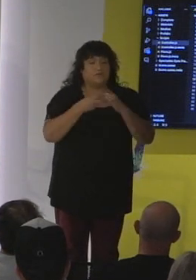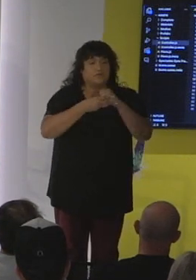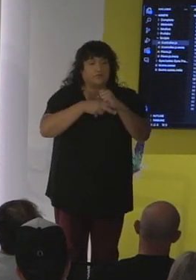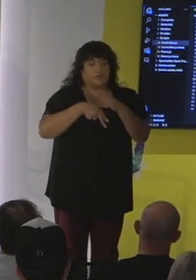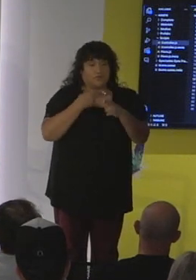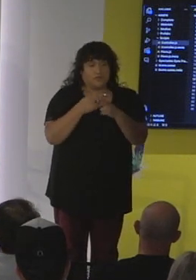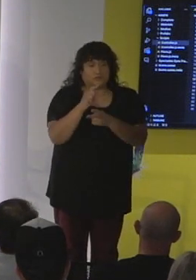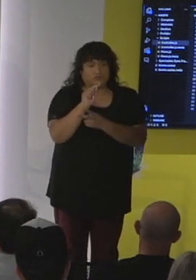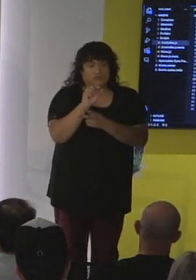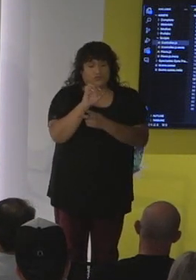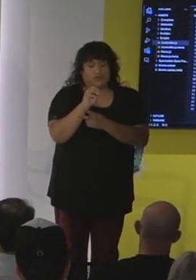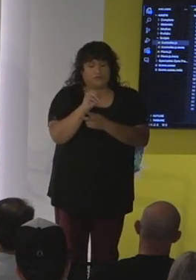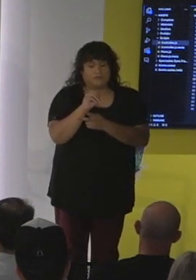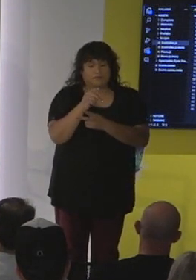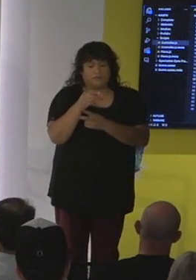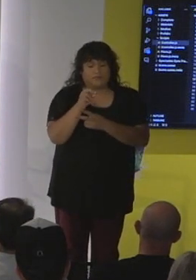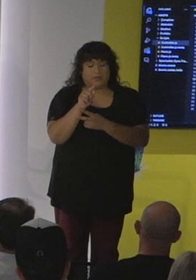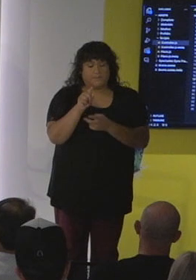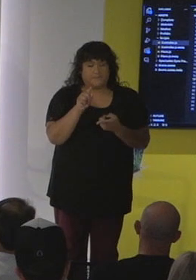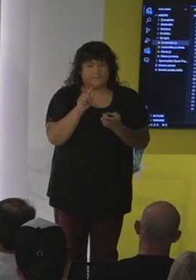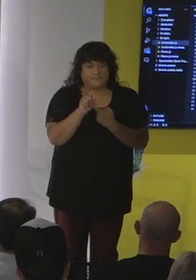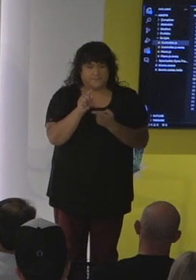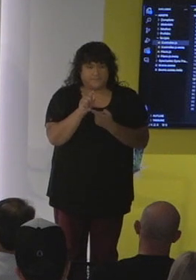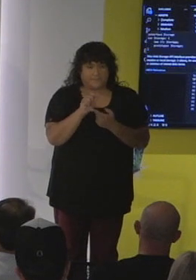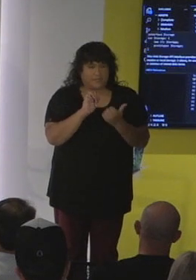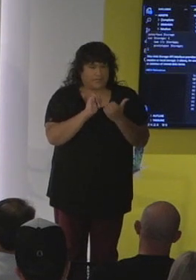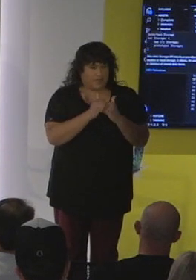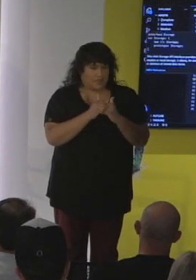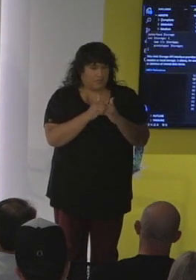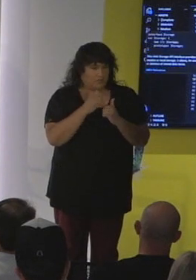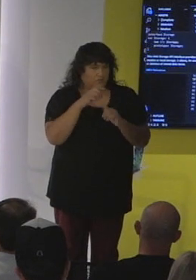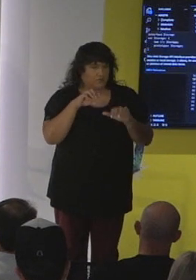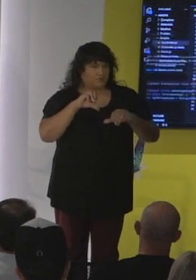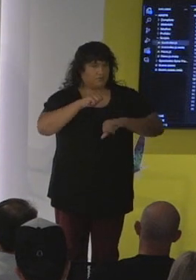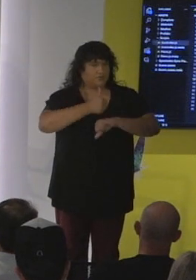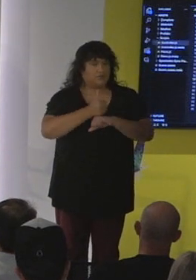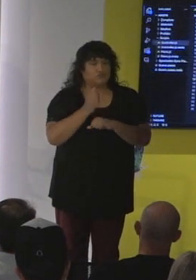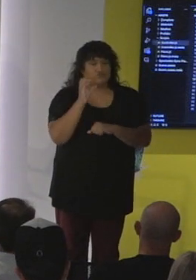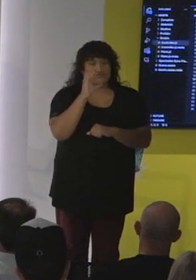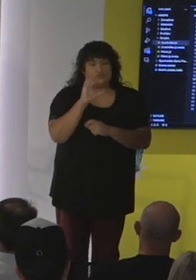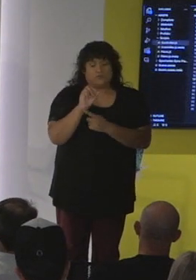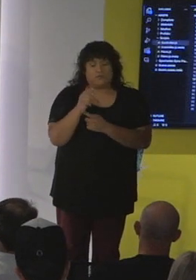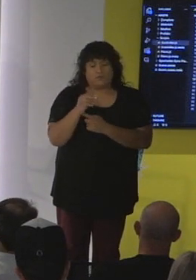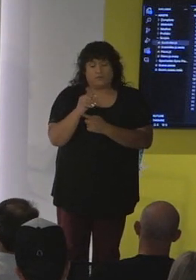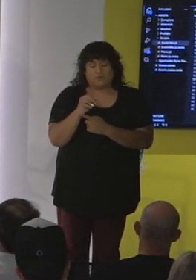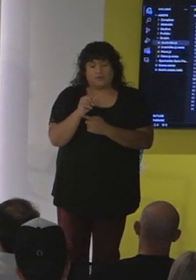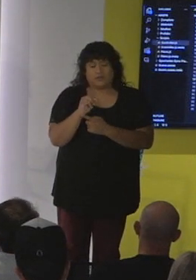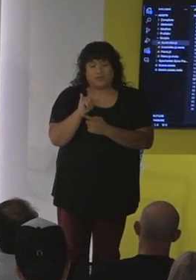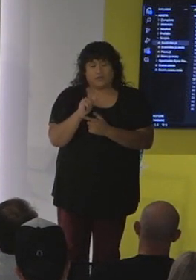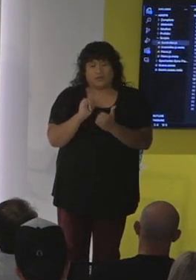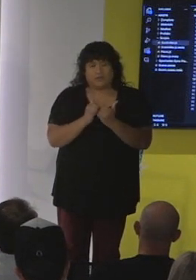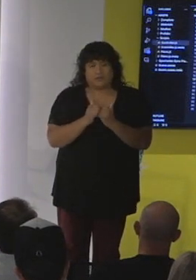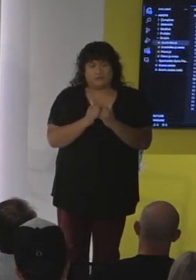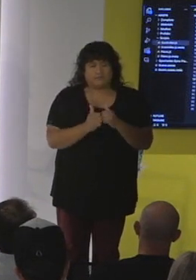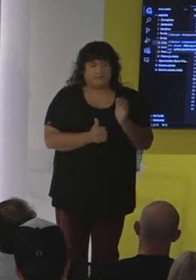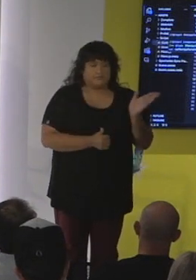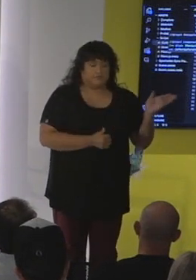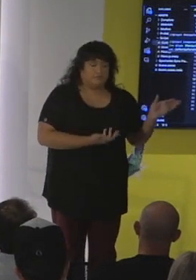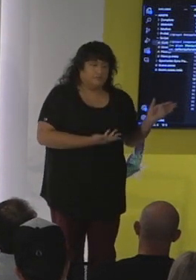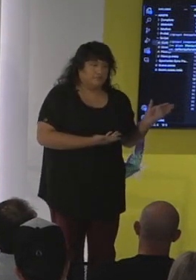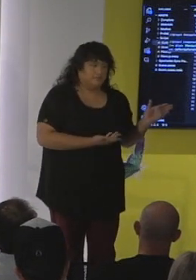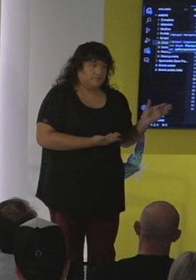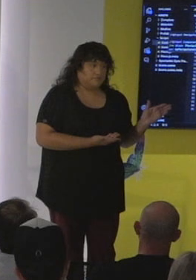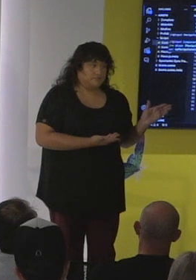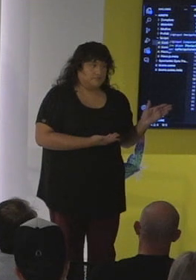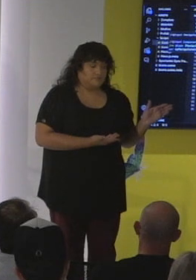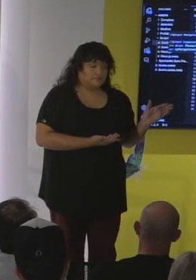turnsProp. The way we set up a storage property, we define a new one, is storage property, then